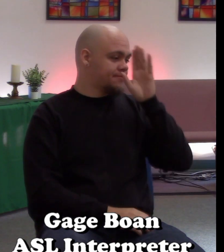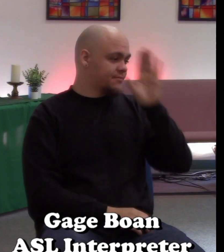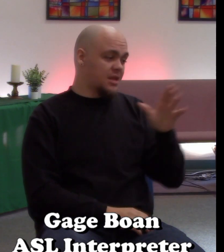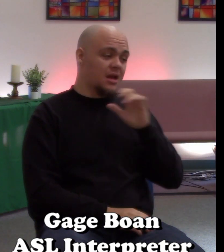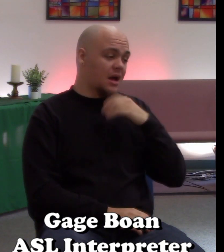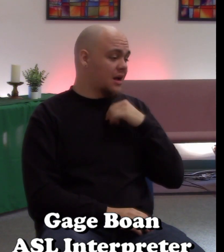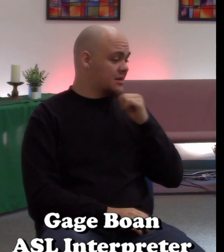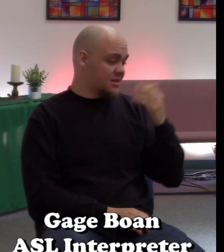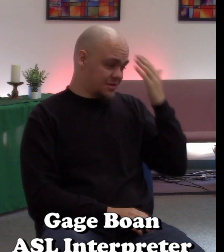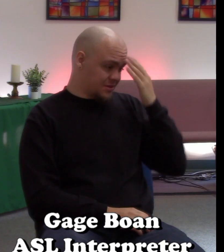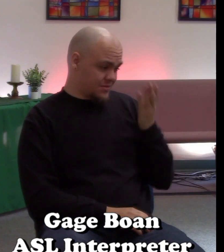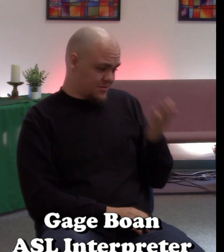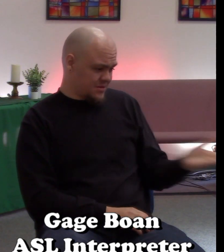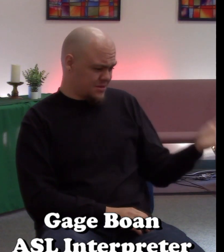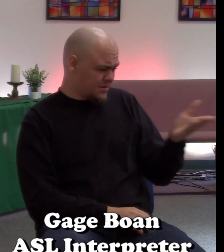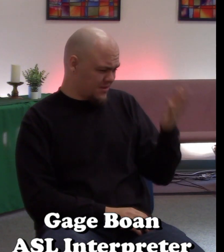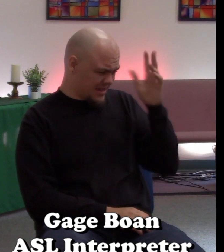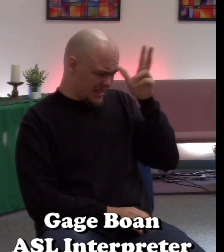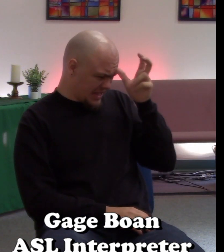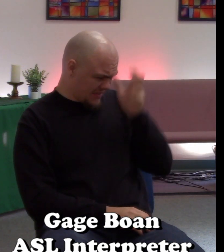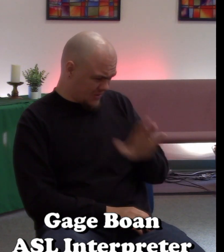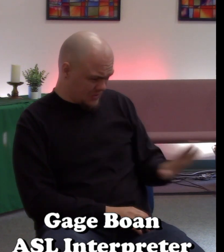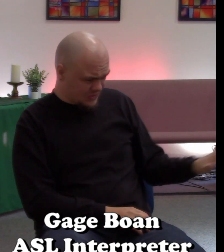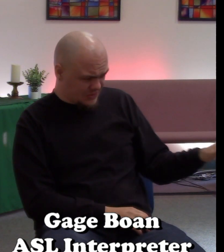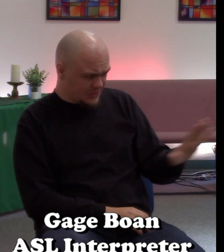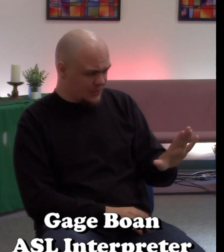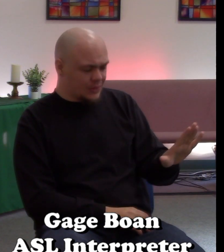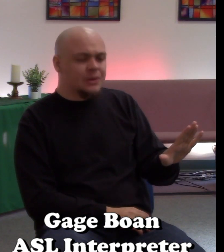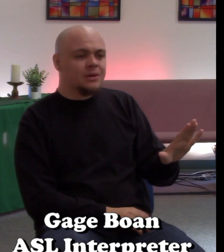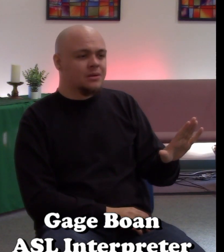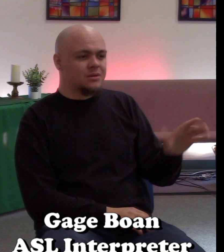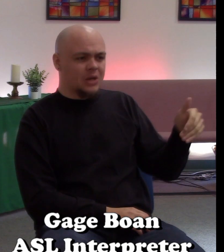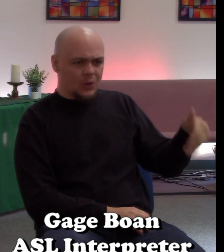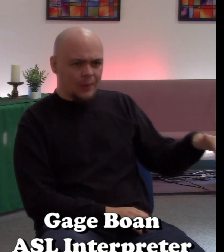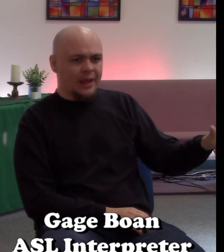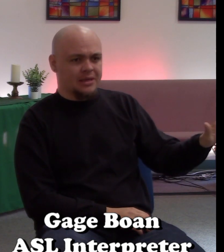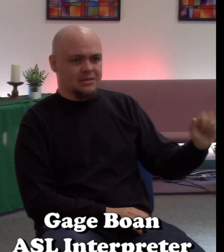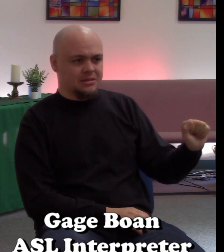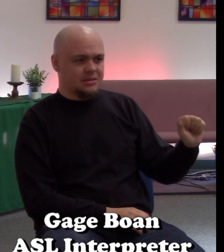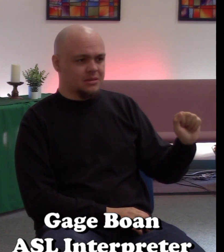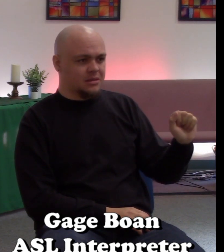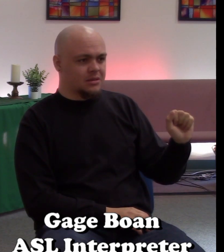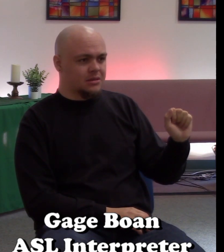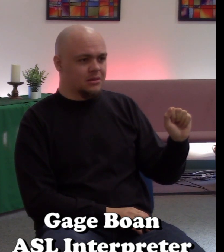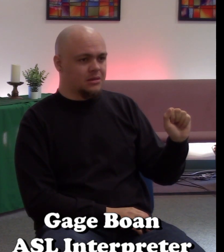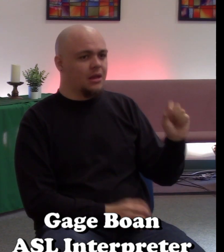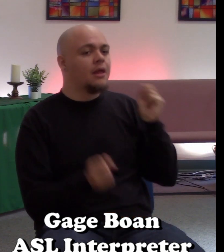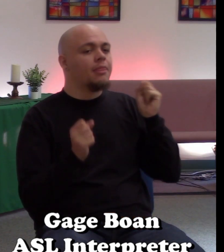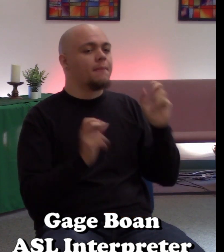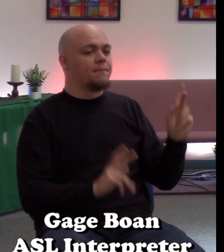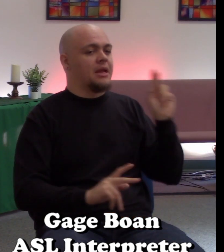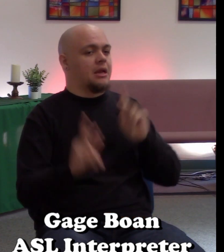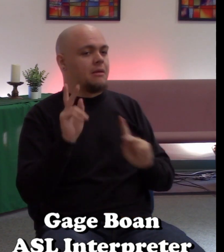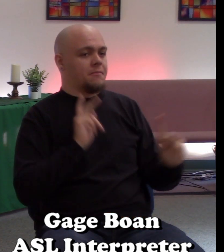name, perform many miracles? And then I will tell them plainly, I never knew you. Away from me, you evildoers.